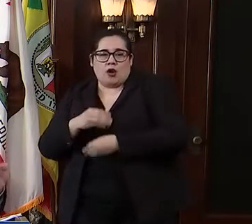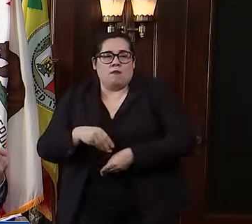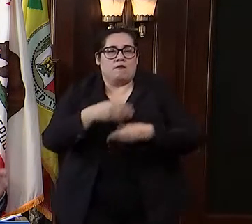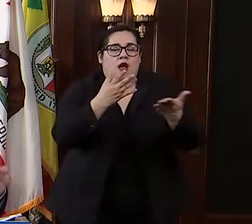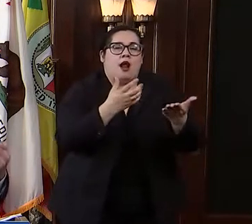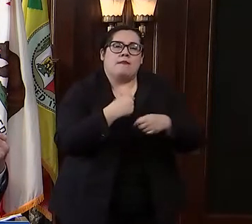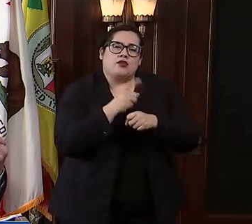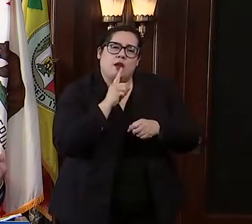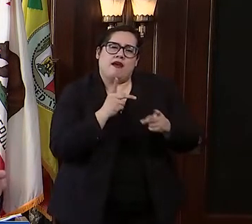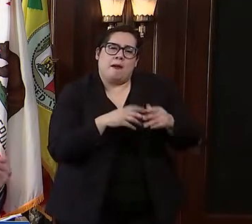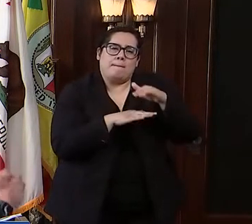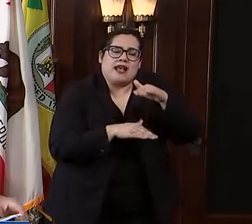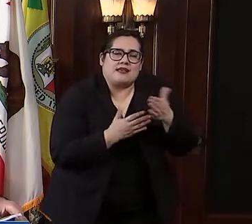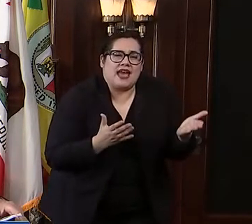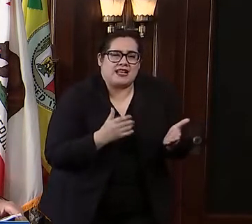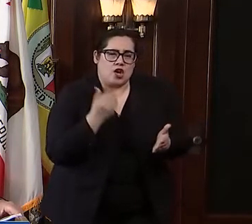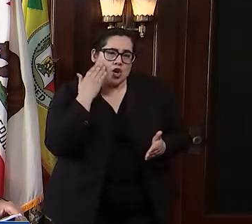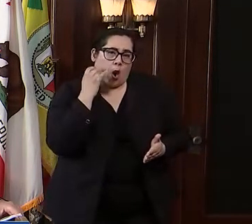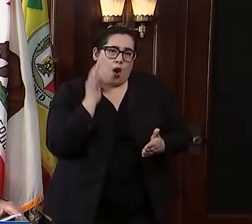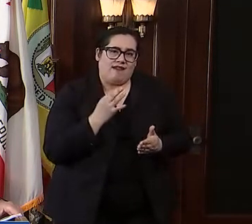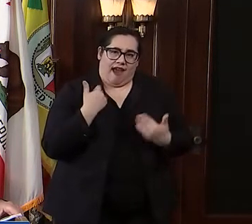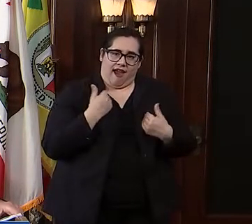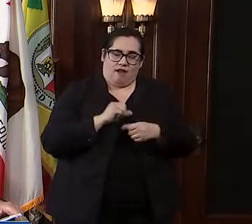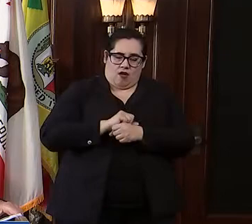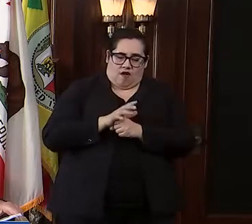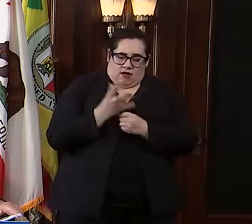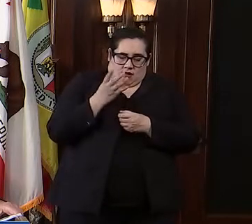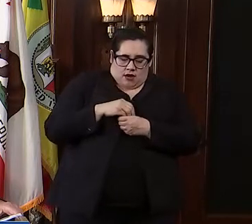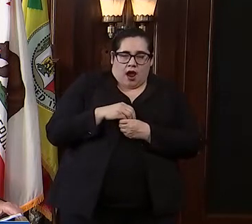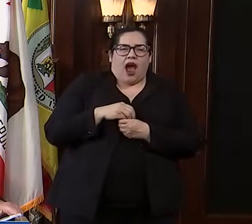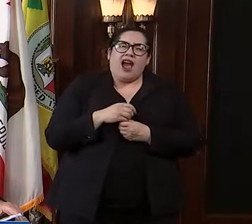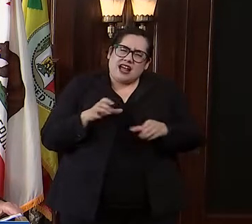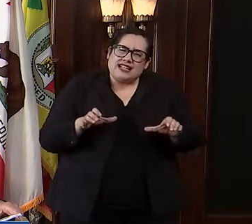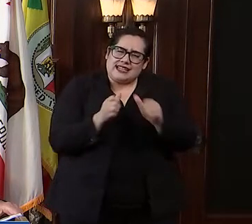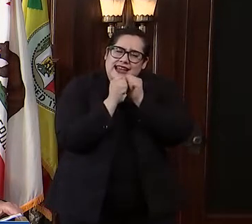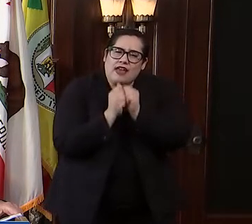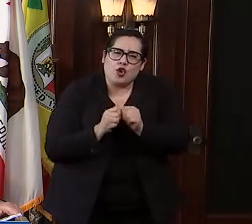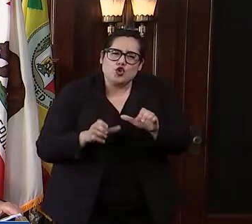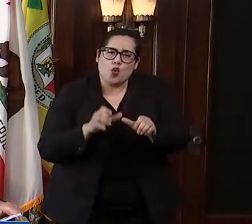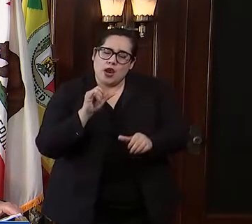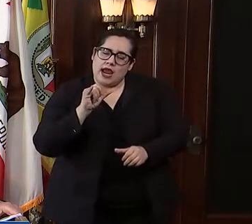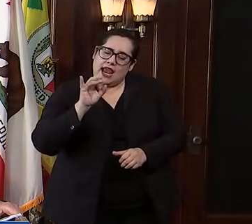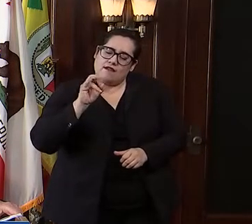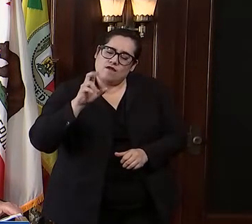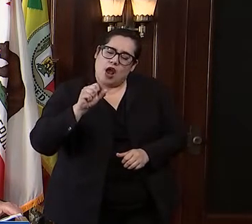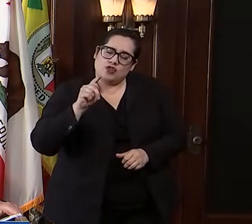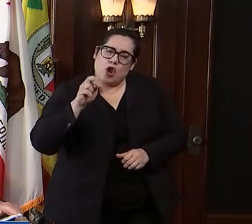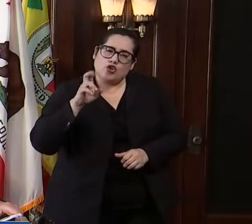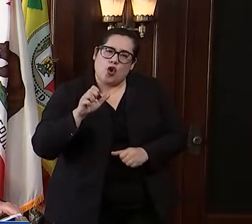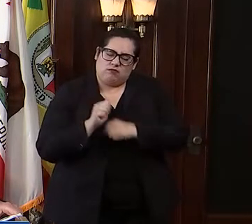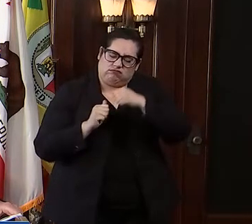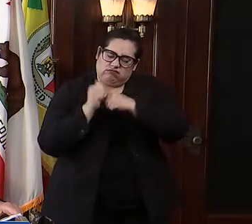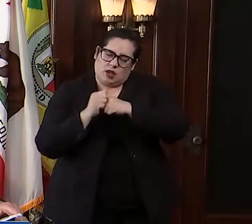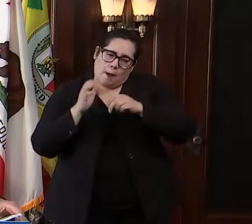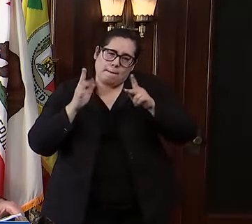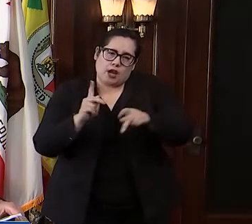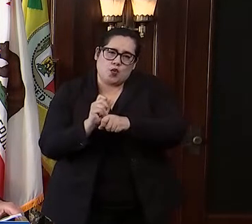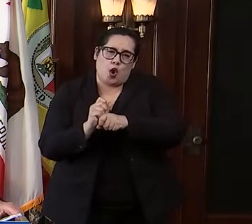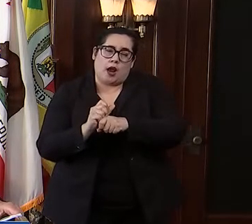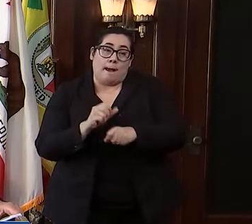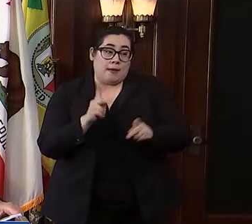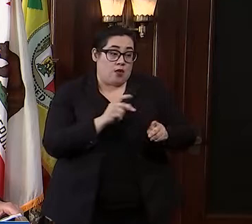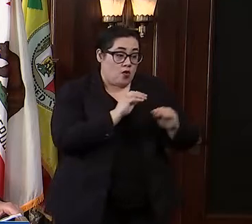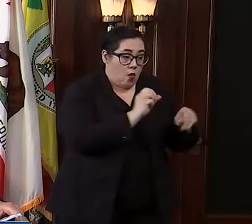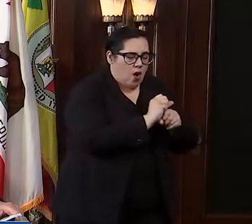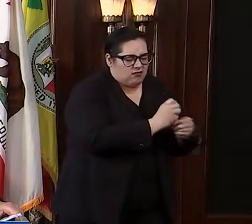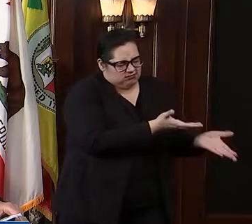they're COVID-19 positive. Let's get together and do an infrastructure package to get people back to work that right now are unemployed. That seems to